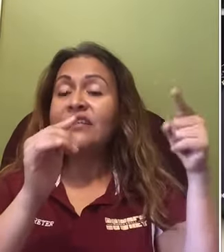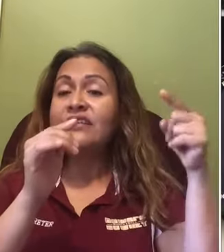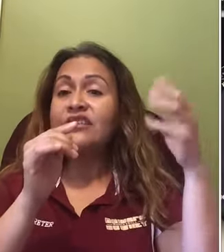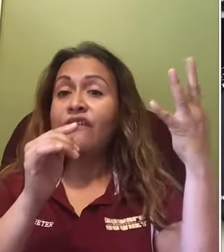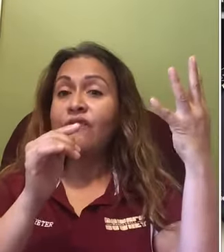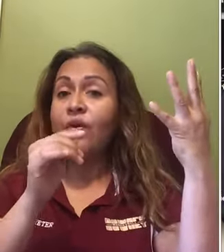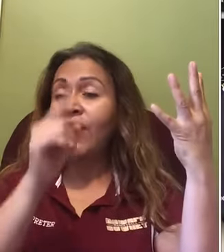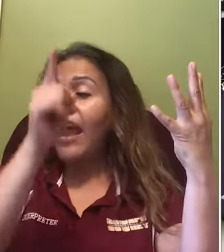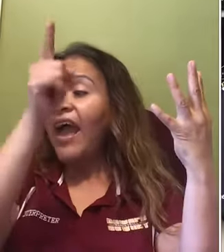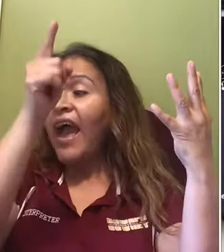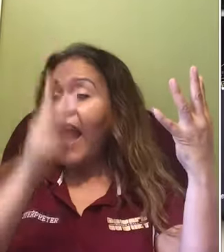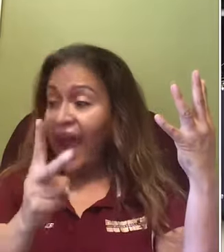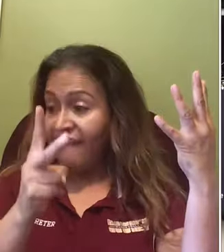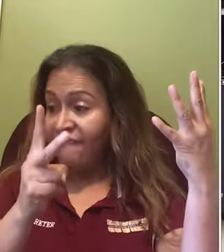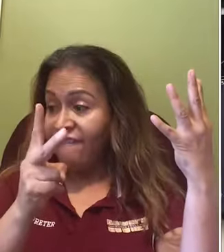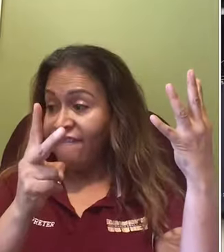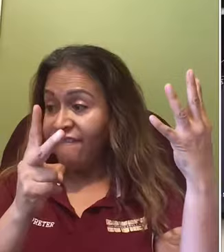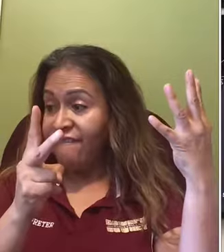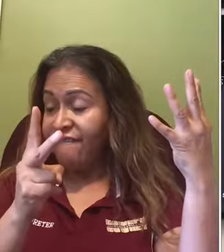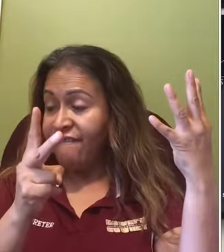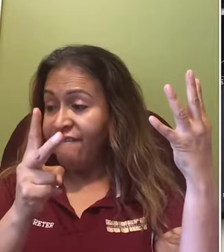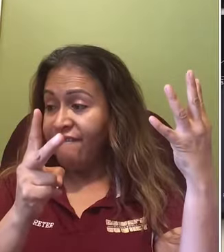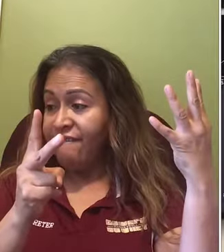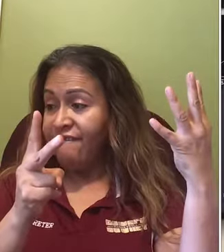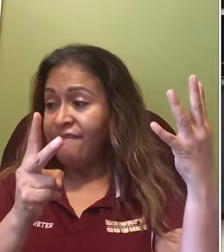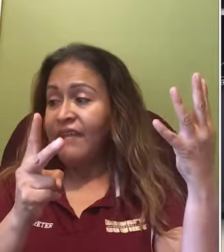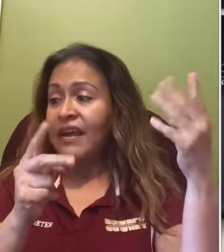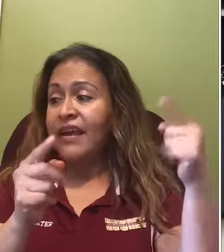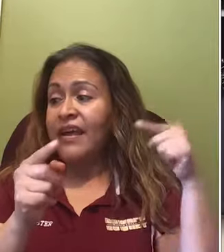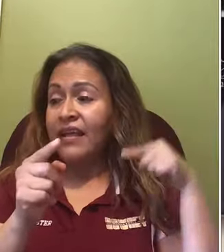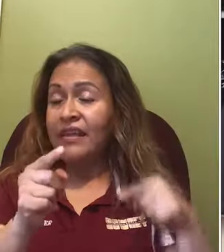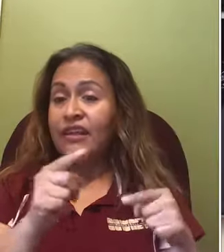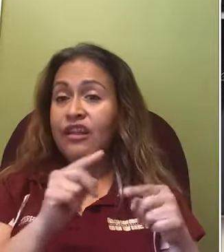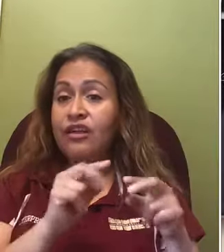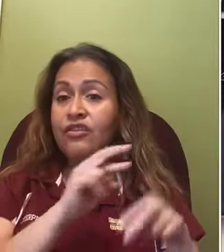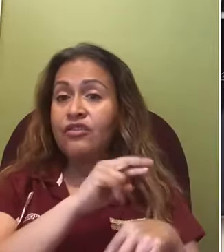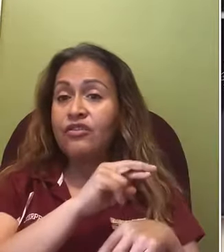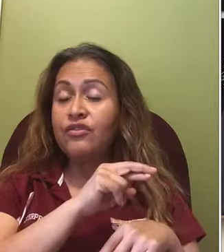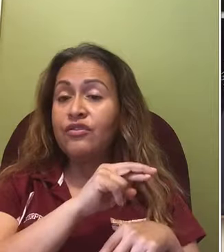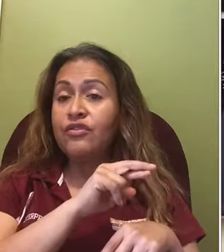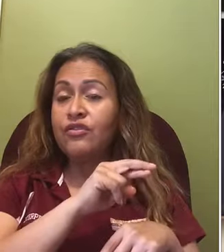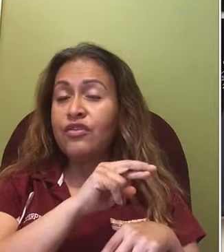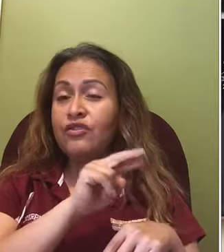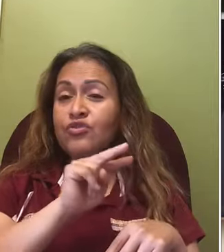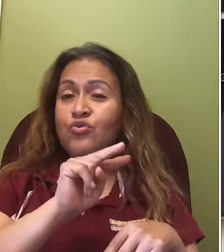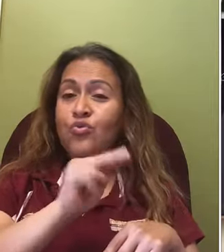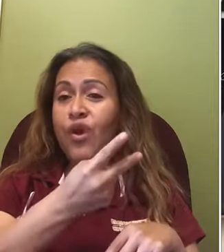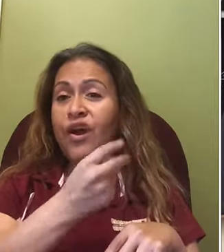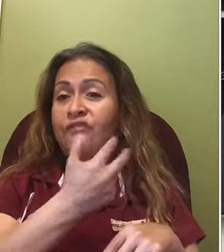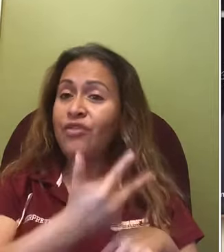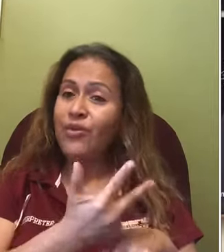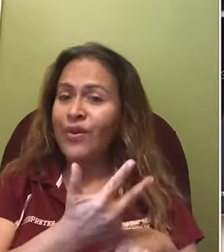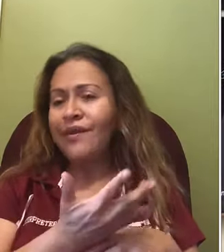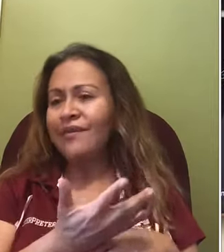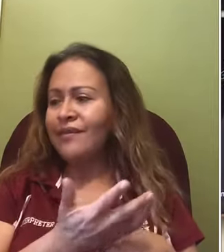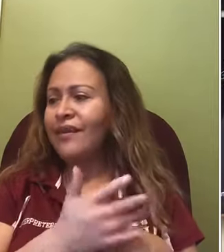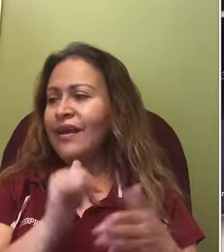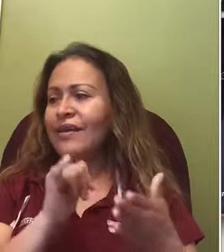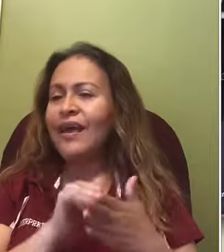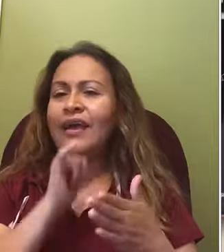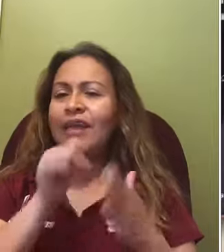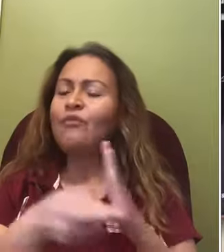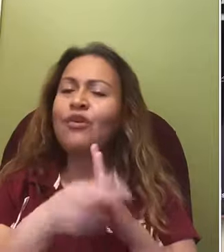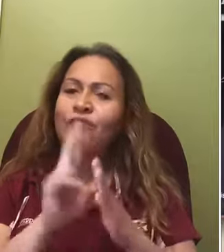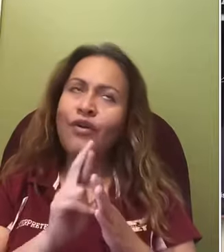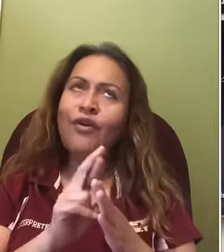opposite the 60 degrees is a square root of 3 times the other side that's not the hypotenuse. So with that said, this isn't supposed to be a review of